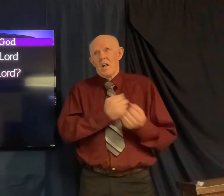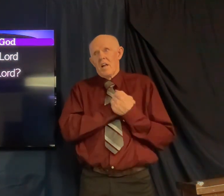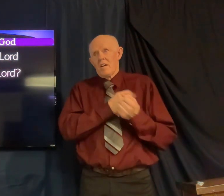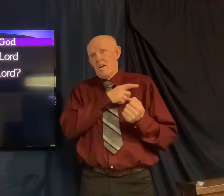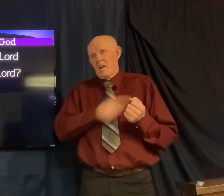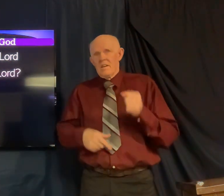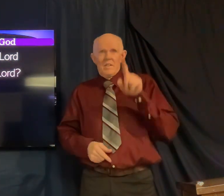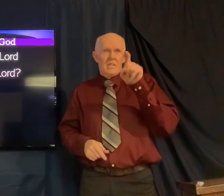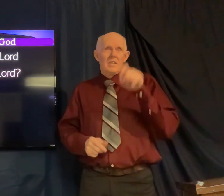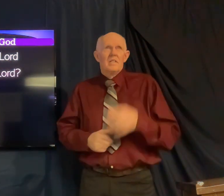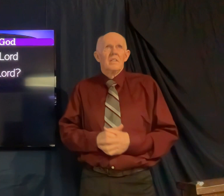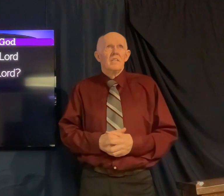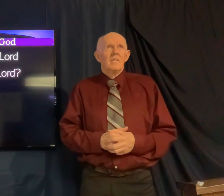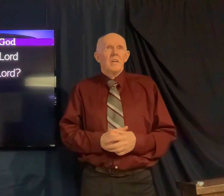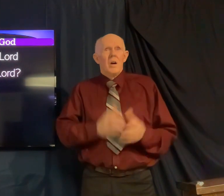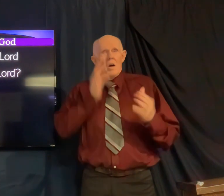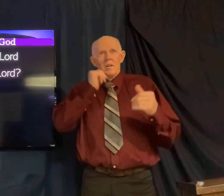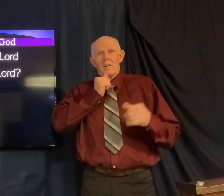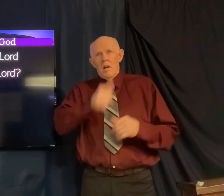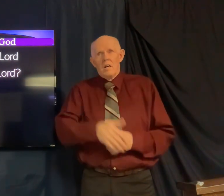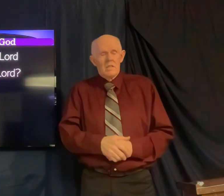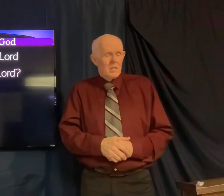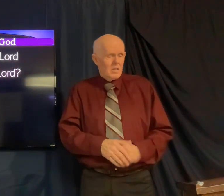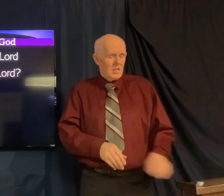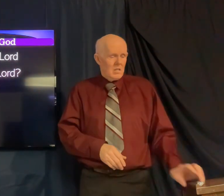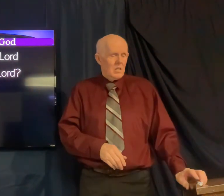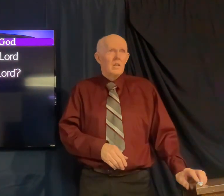Do you fail to love the Lord? I hope not.